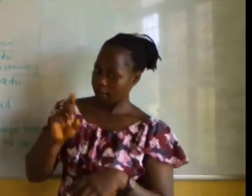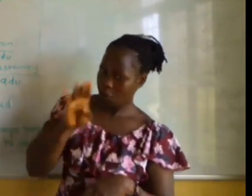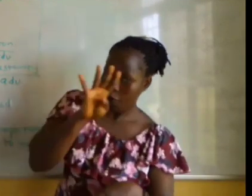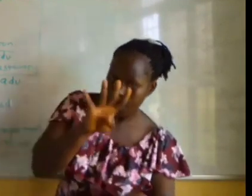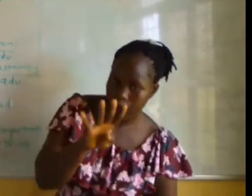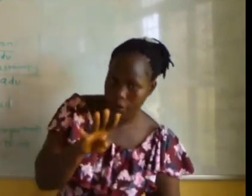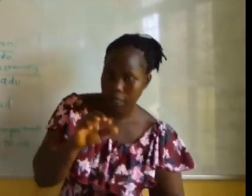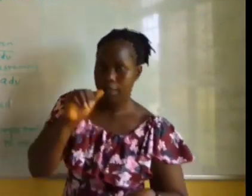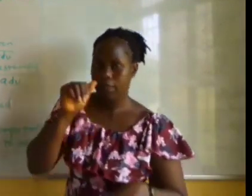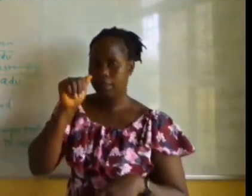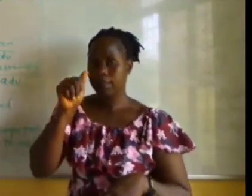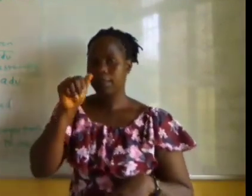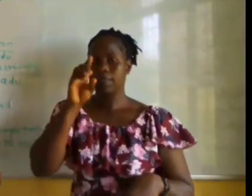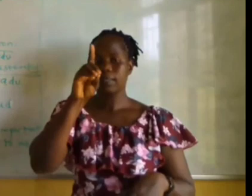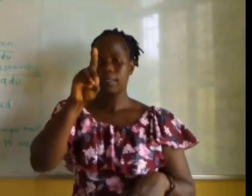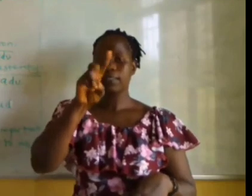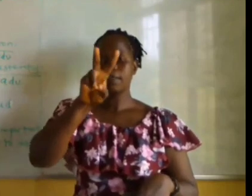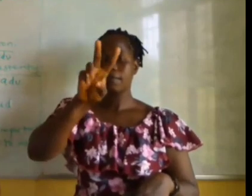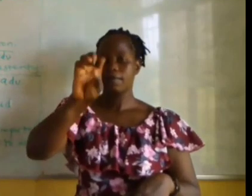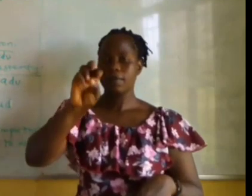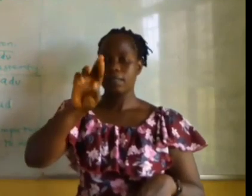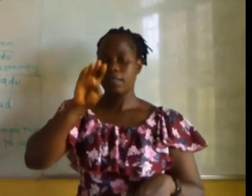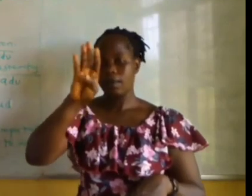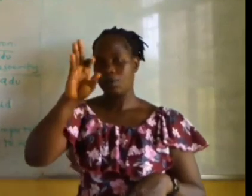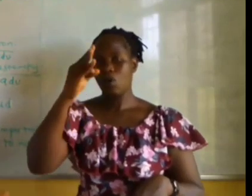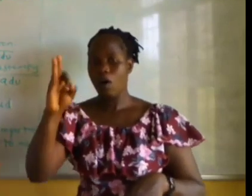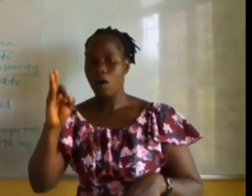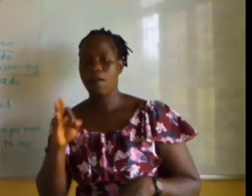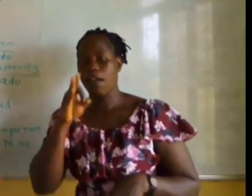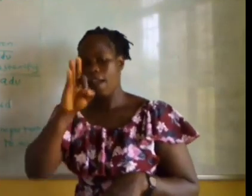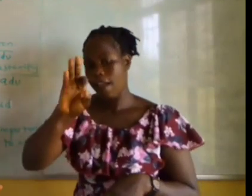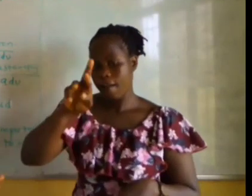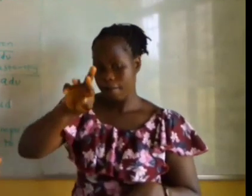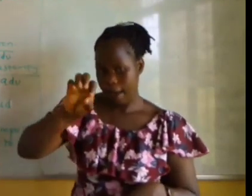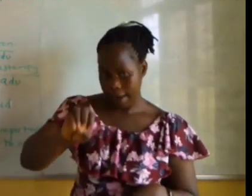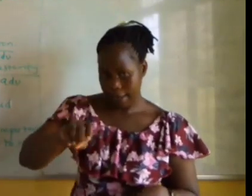of frequency. We have a lot of them. There are so many, but